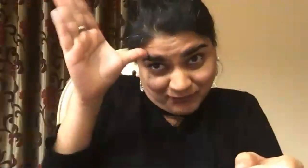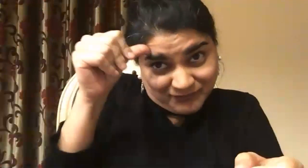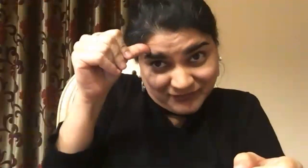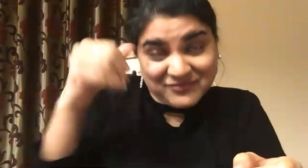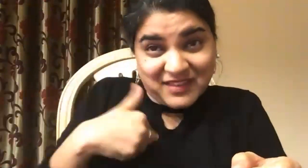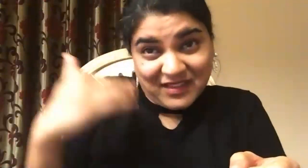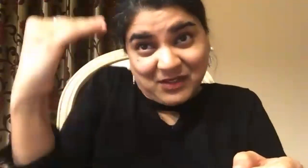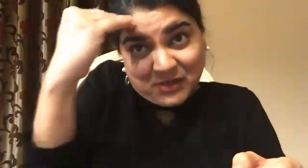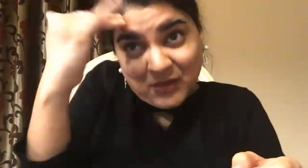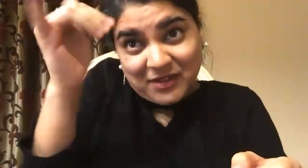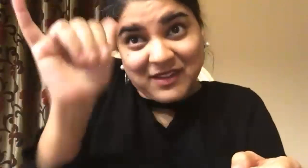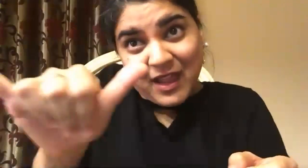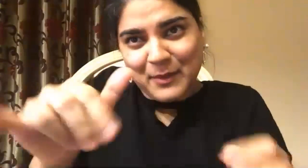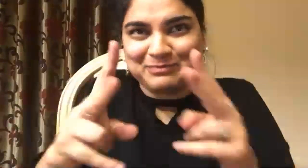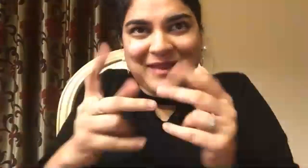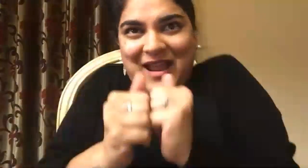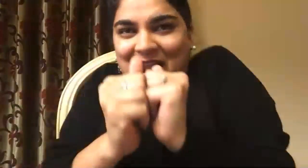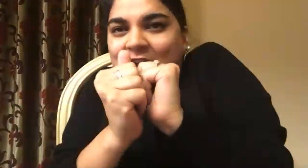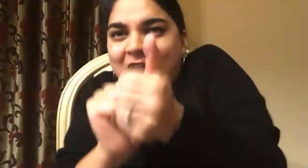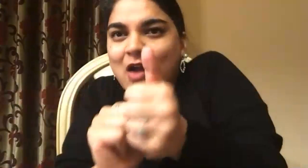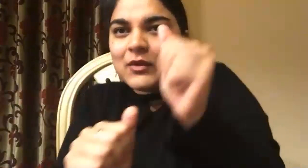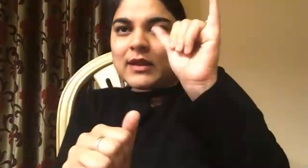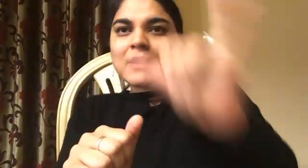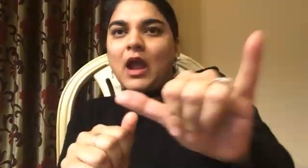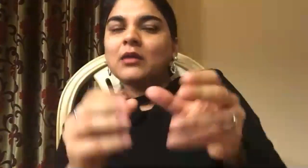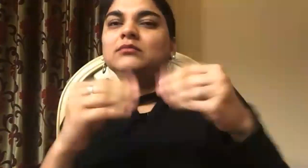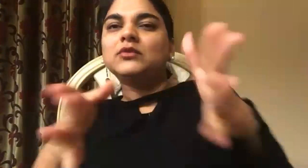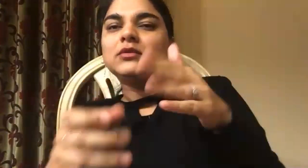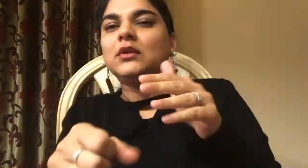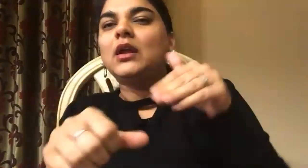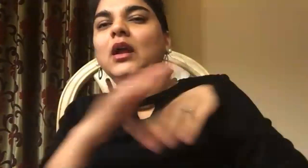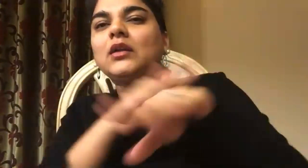justice system is very tough. I mean, as you know, like it's, so how do